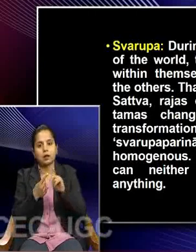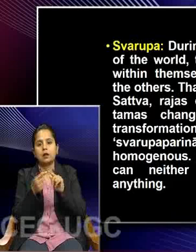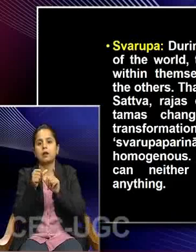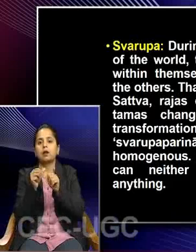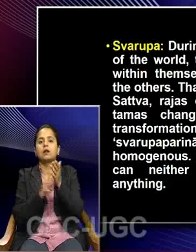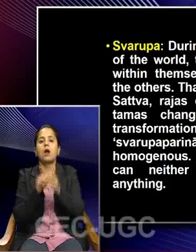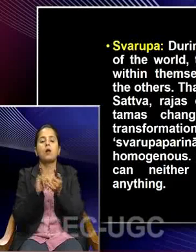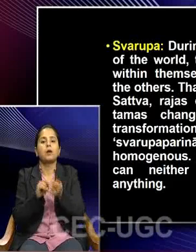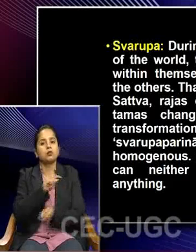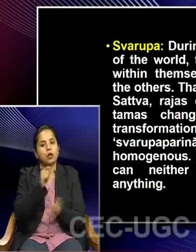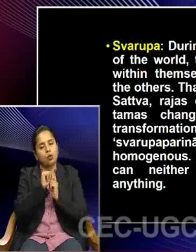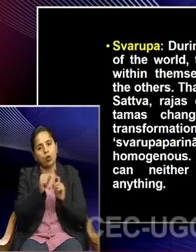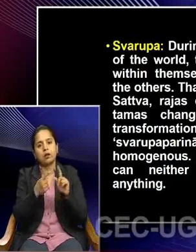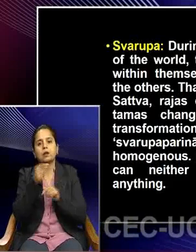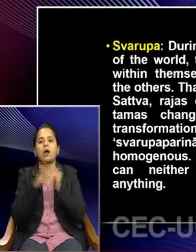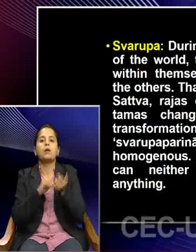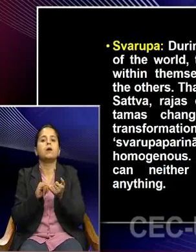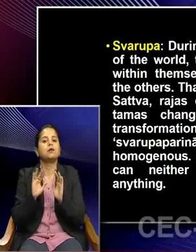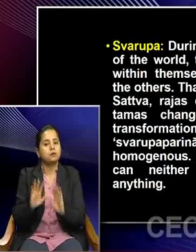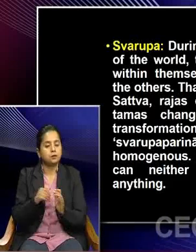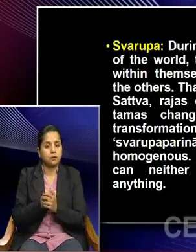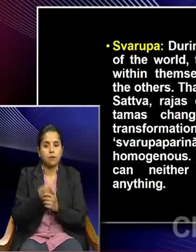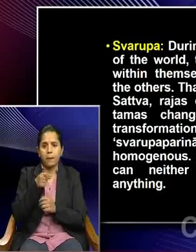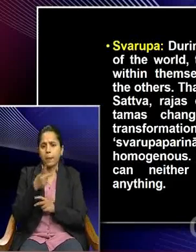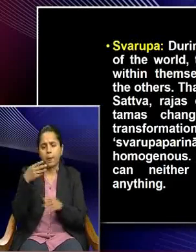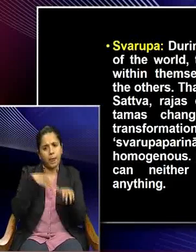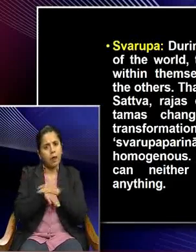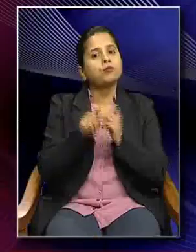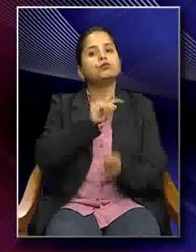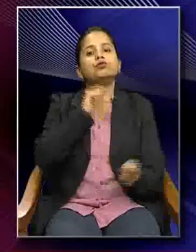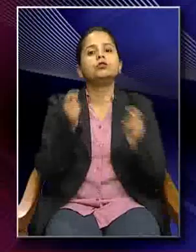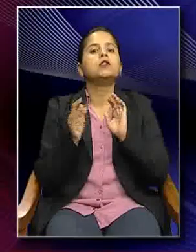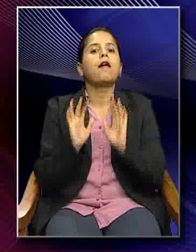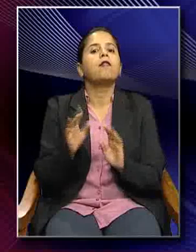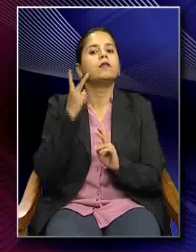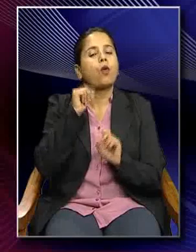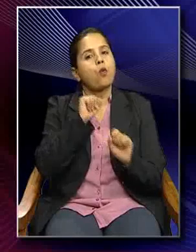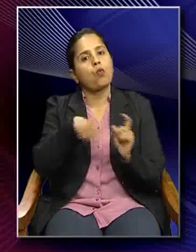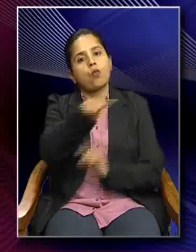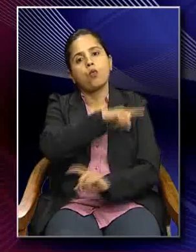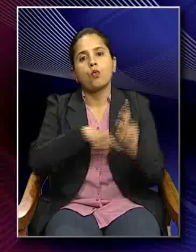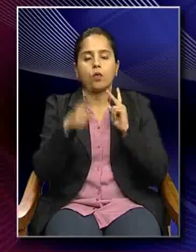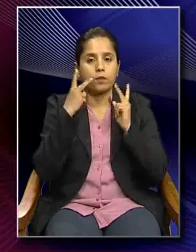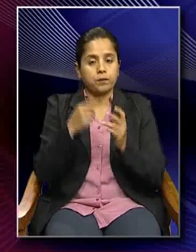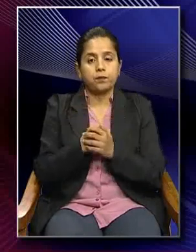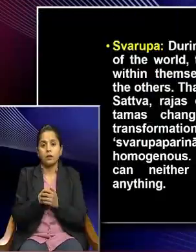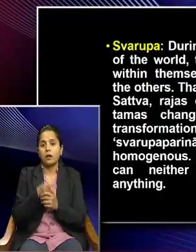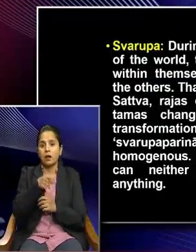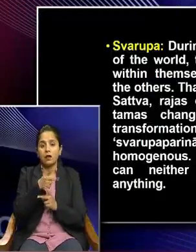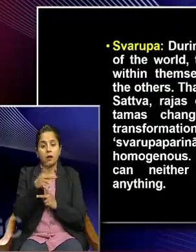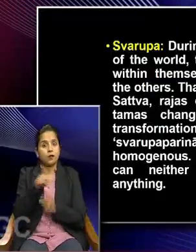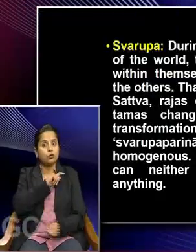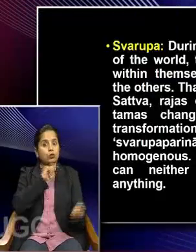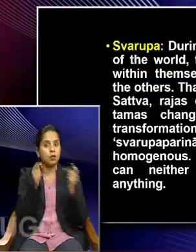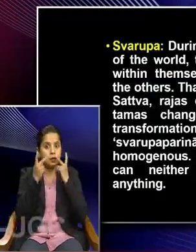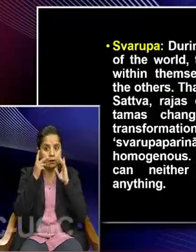changes into Tamas. So there is an internal change which is taking place. So such